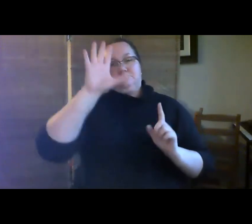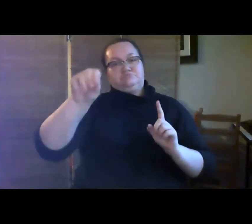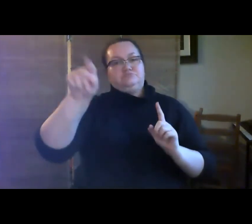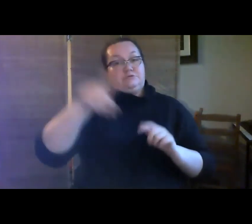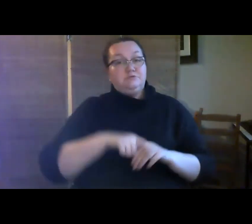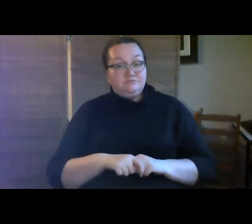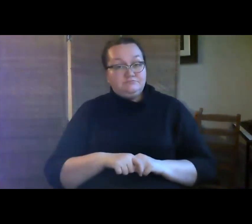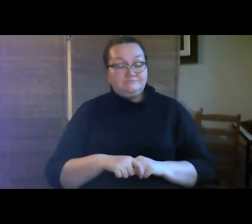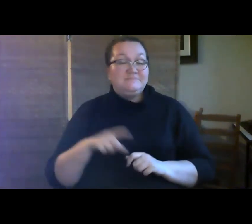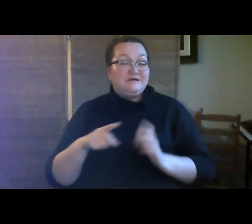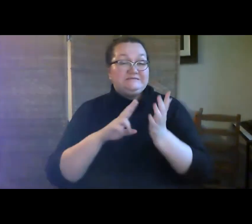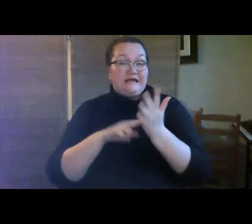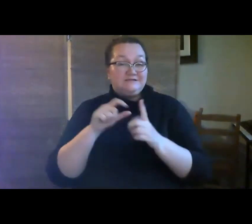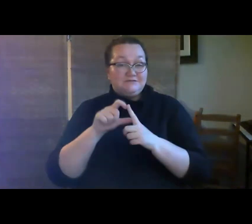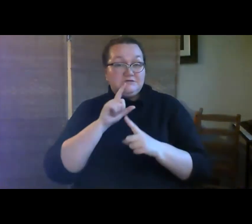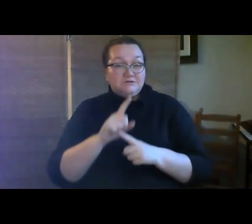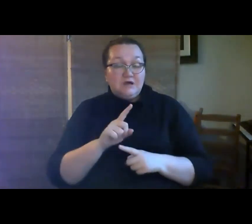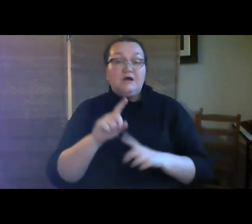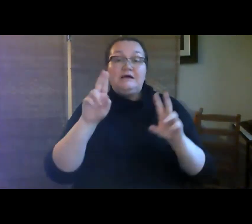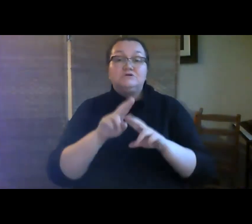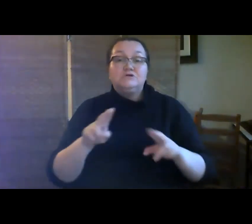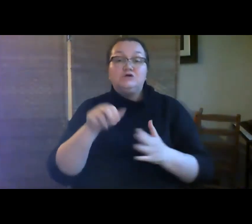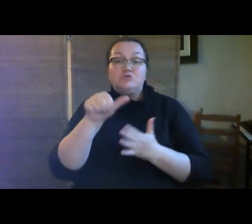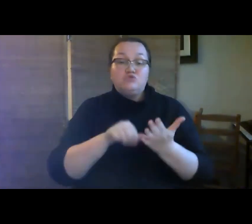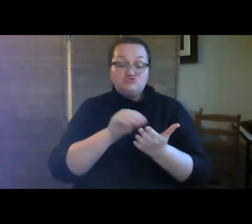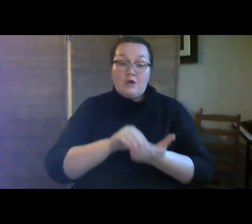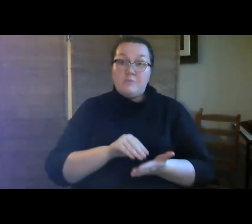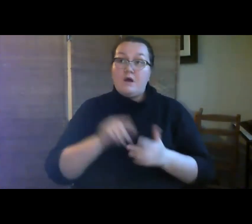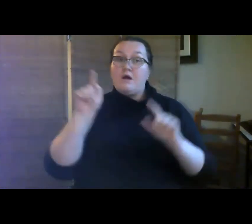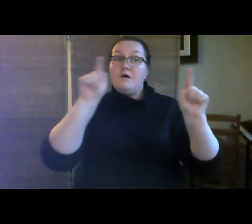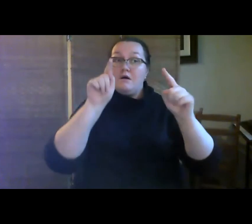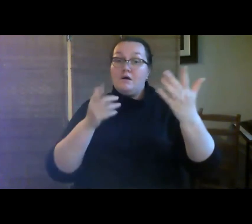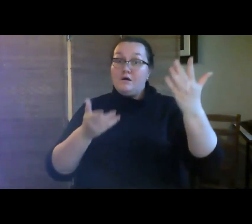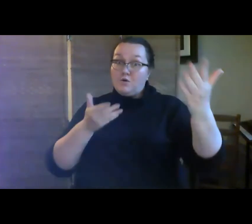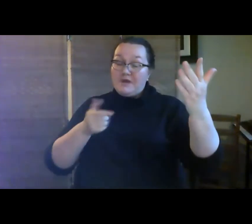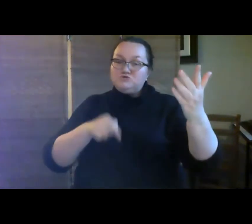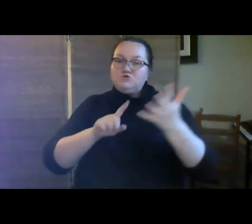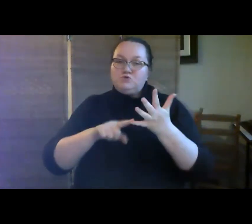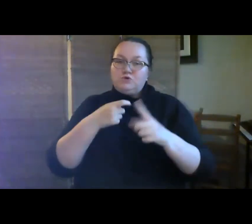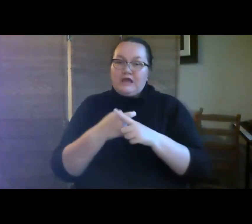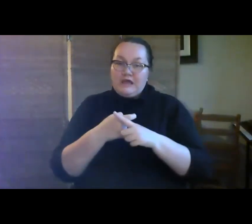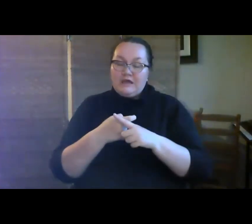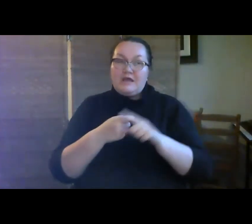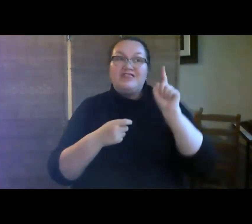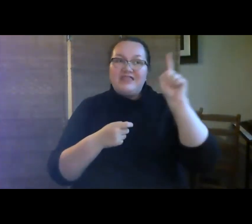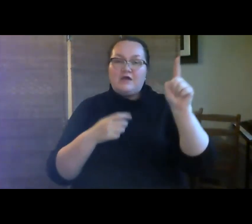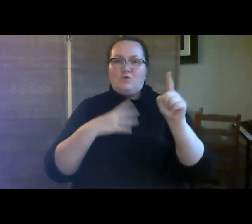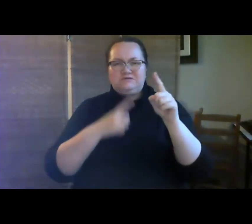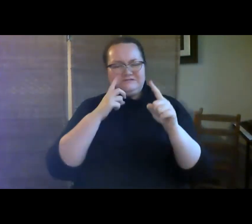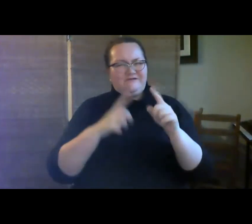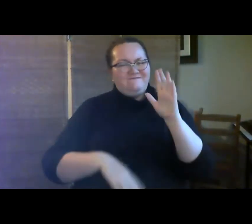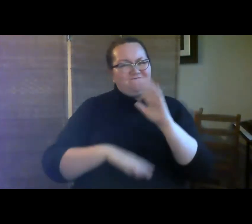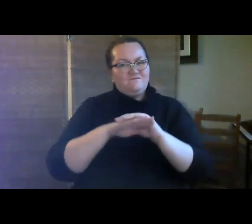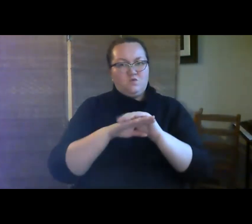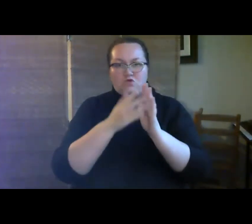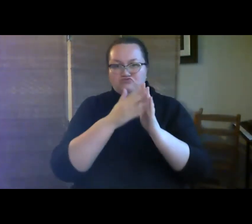that international programmers, in contrast to the UK, want to see a full run of the work. So, for example,